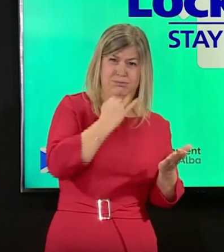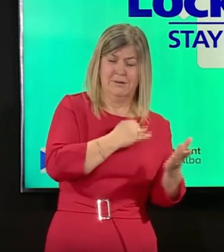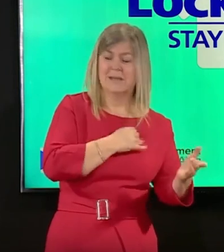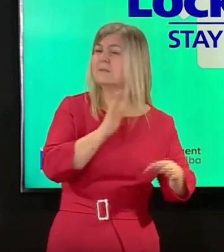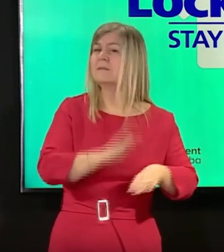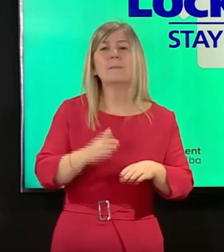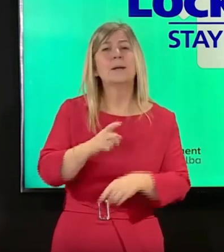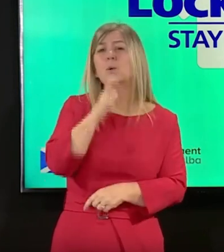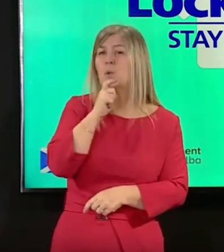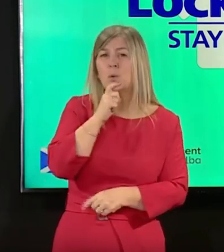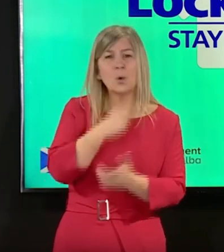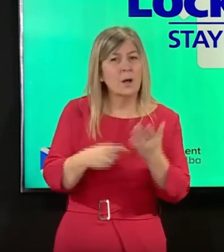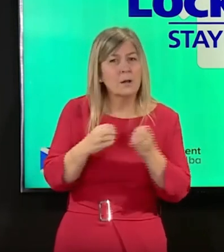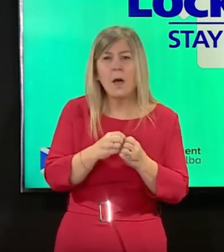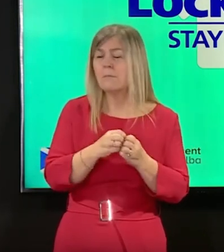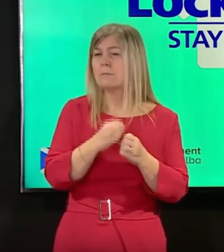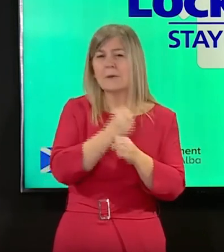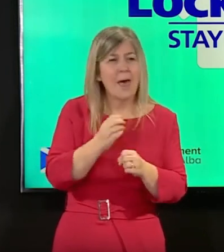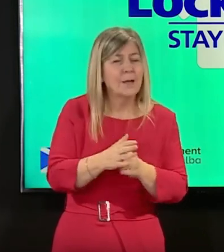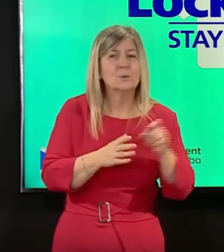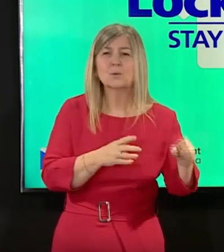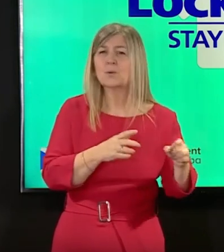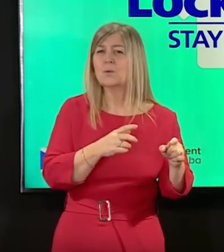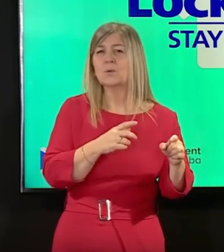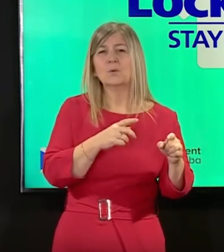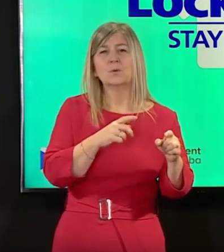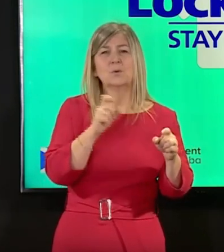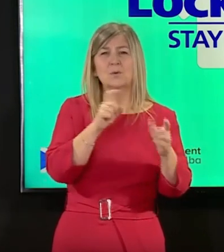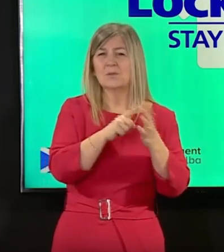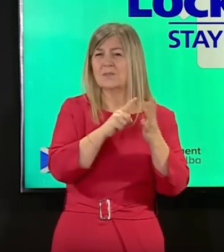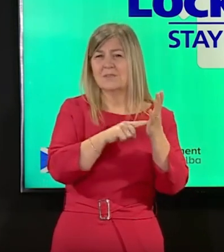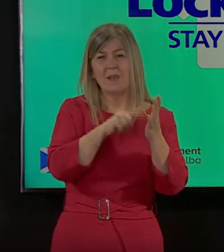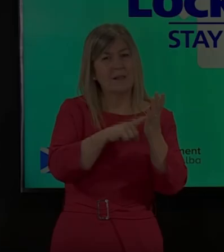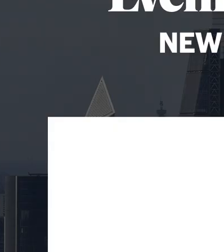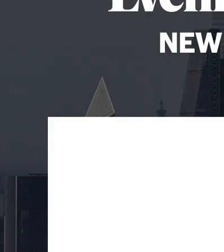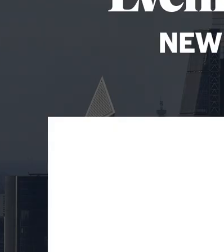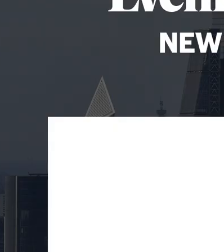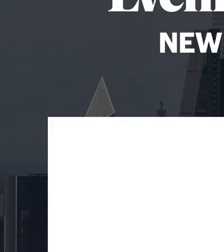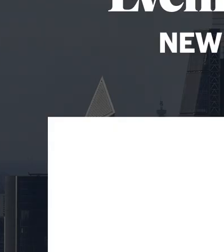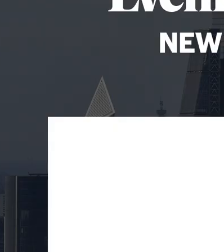Rangers, or any other club. It's not on. So please stop breaking the rules.